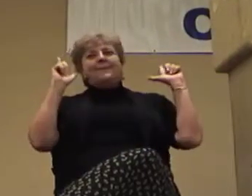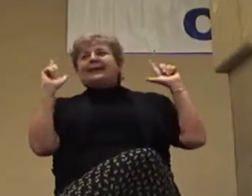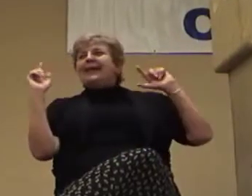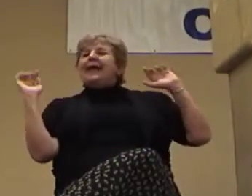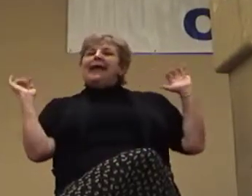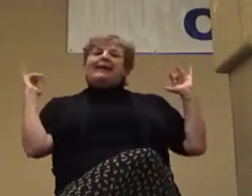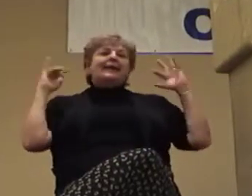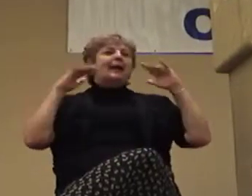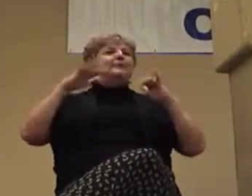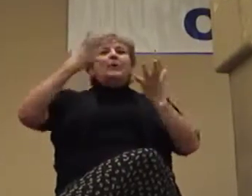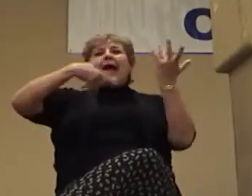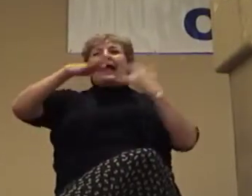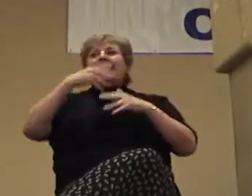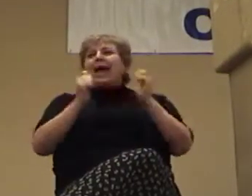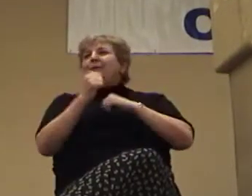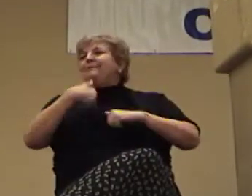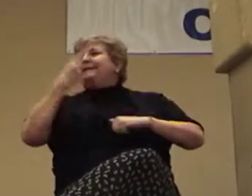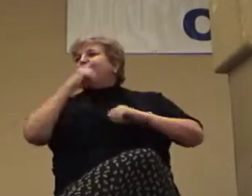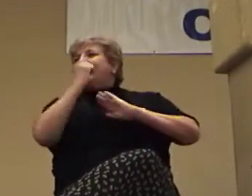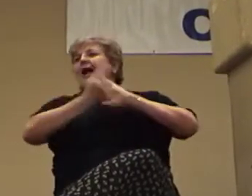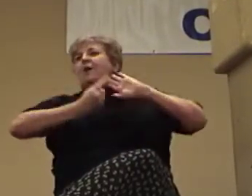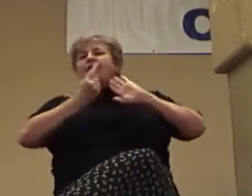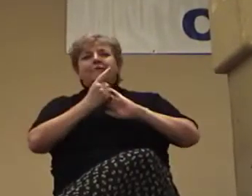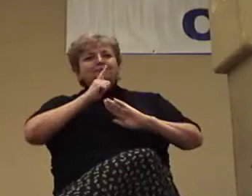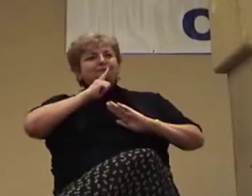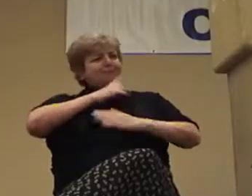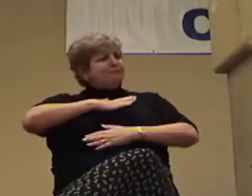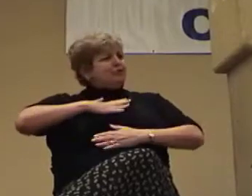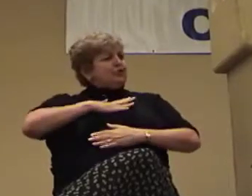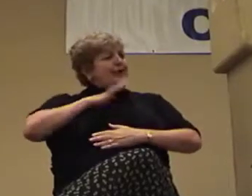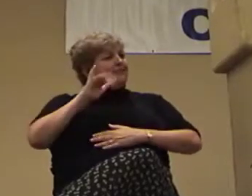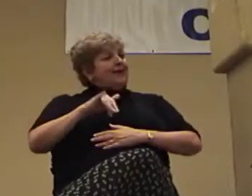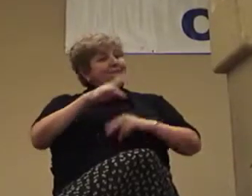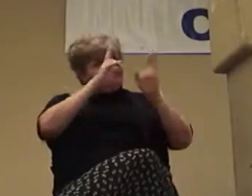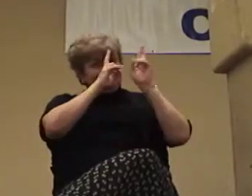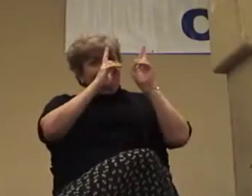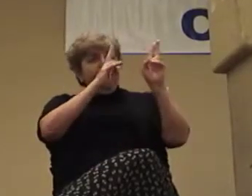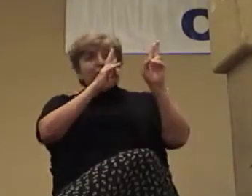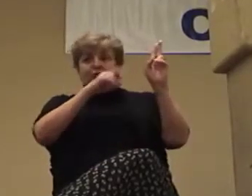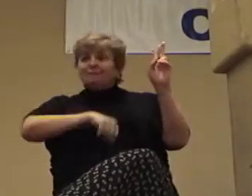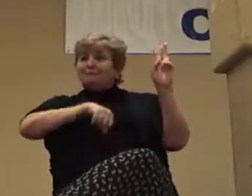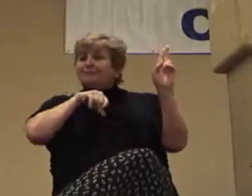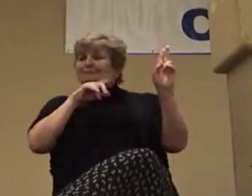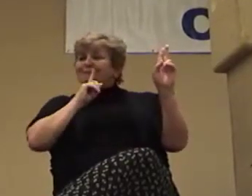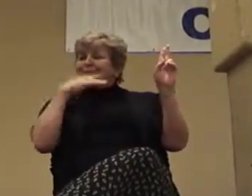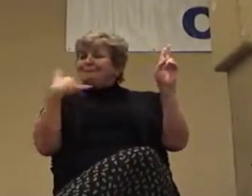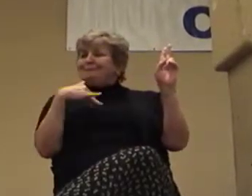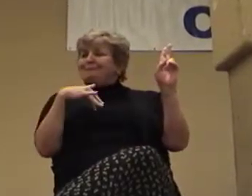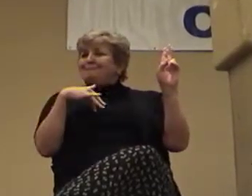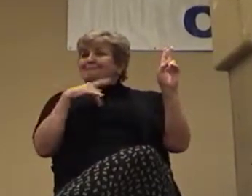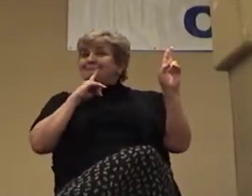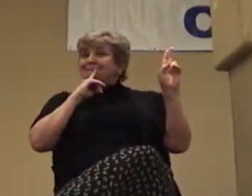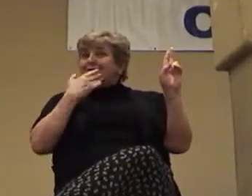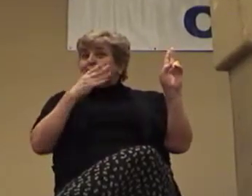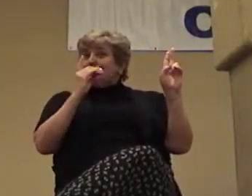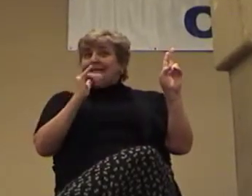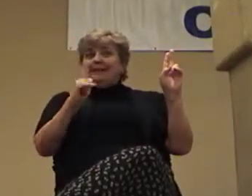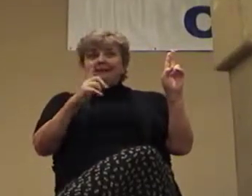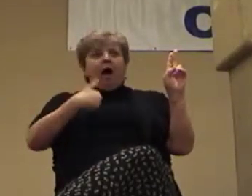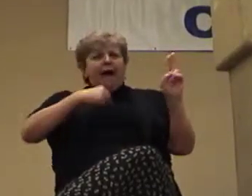me for the next hour. I appreciate it. It's an honor and a privilege to be invited here. It's a good deal. I'm a drunk,